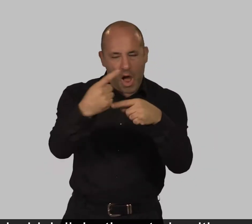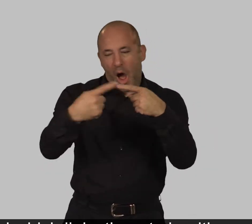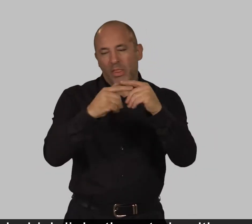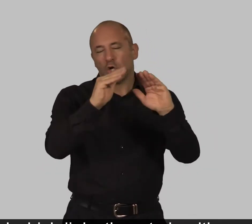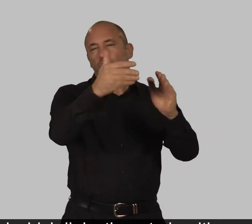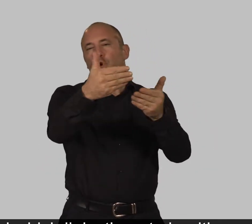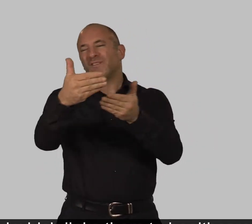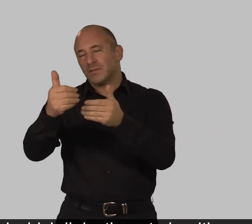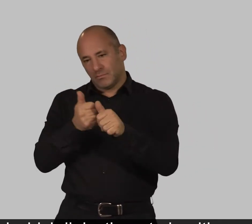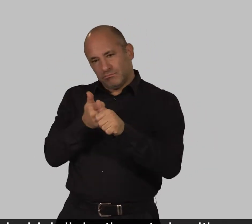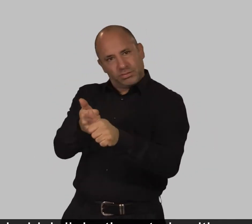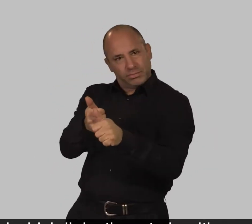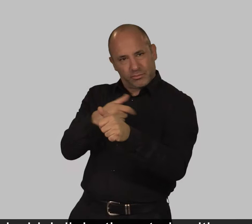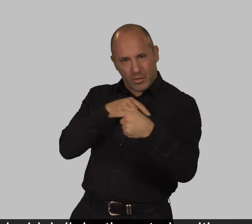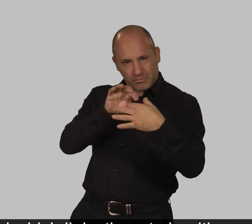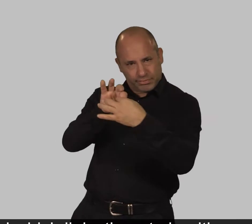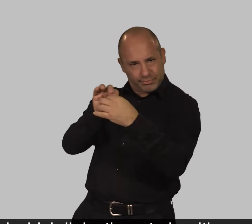services for support.